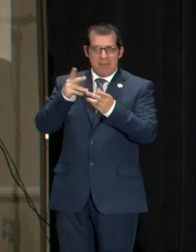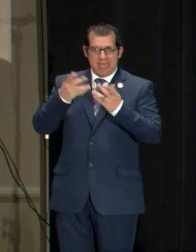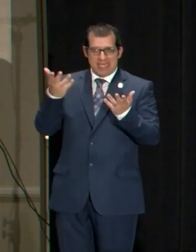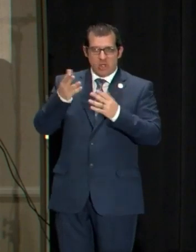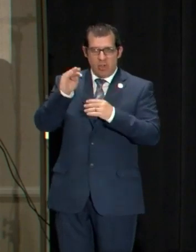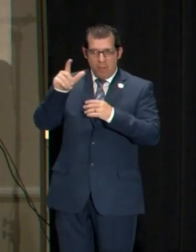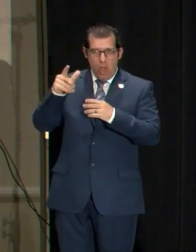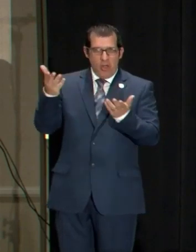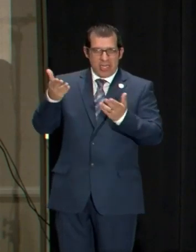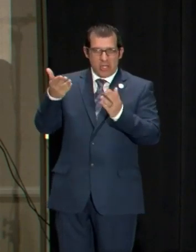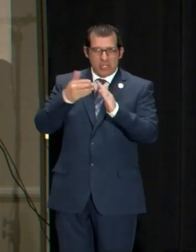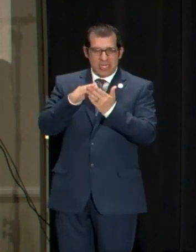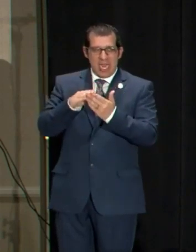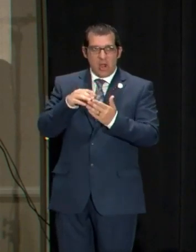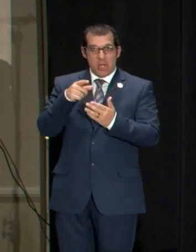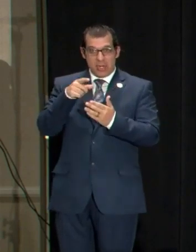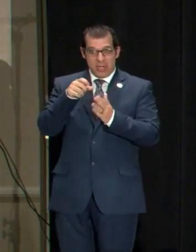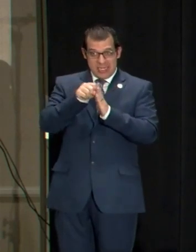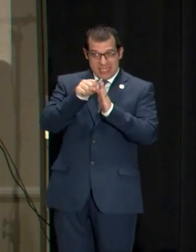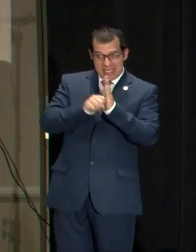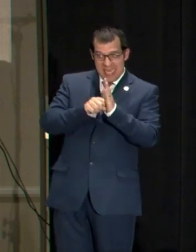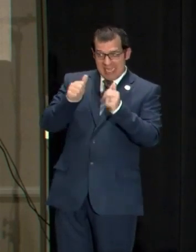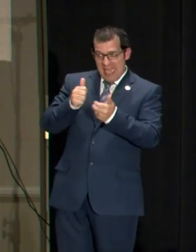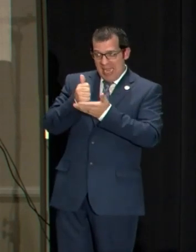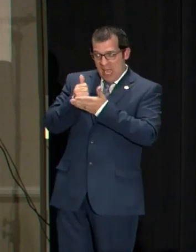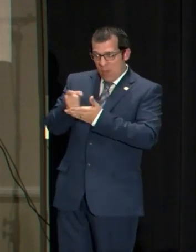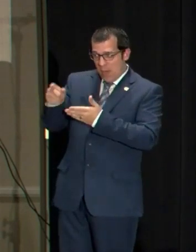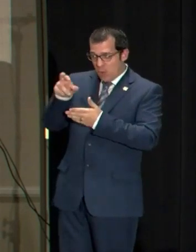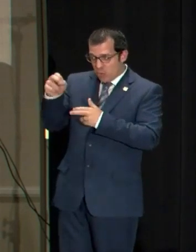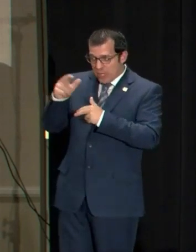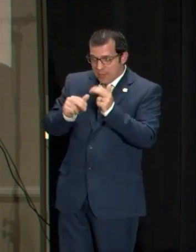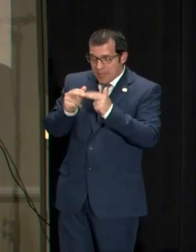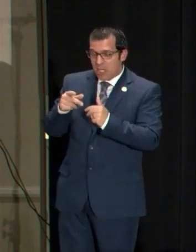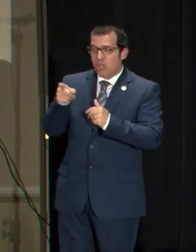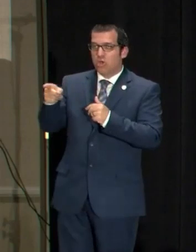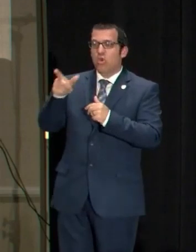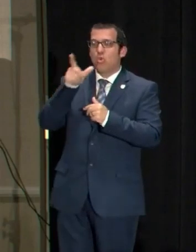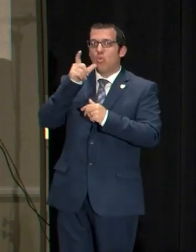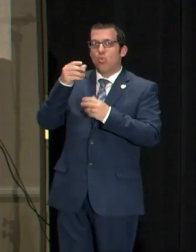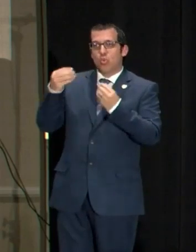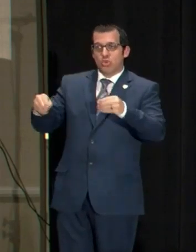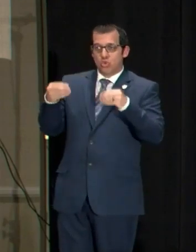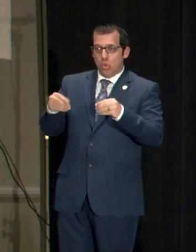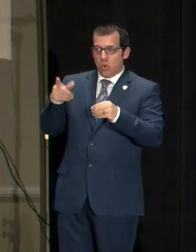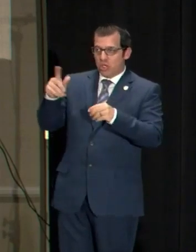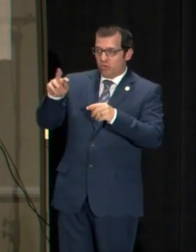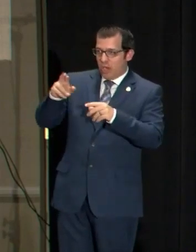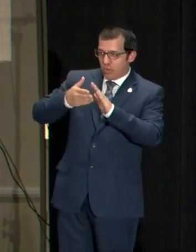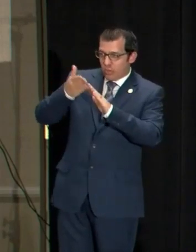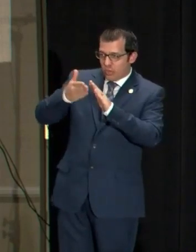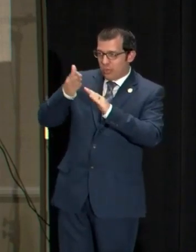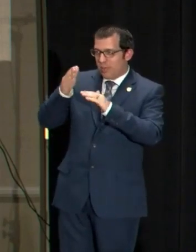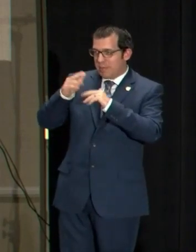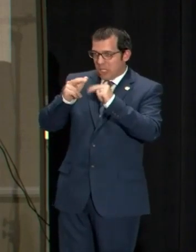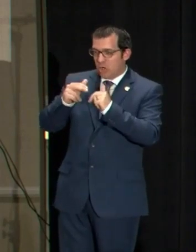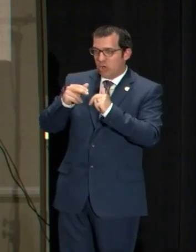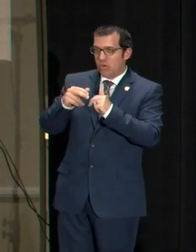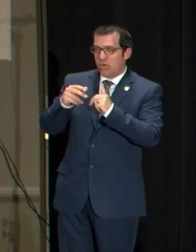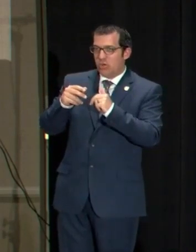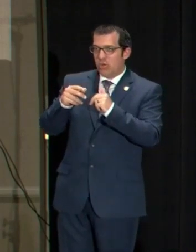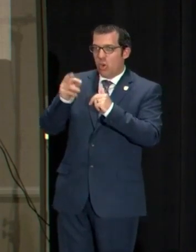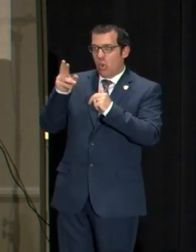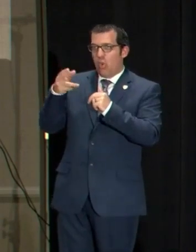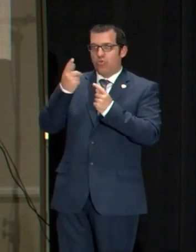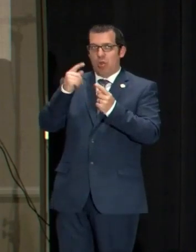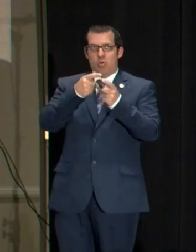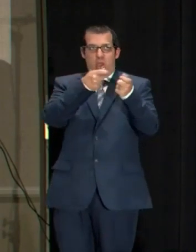anything to maybe help assist them in rebuilding? Are the stores that are working to rebuild, or entice others